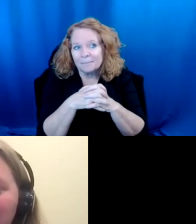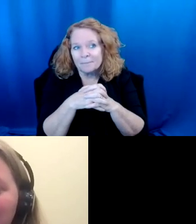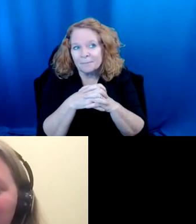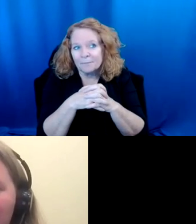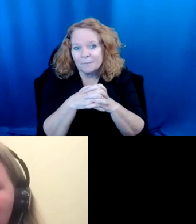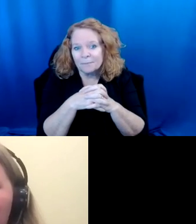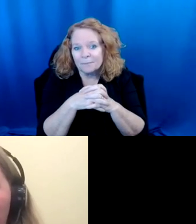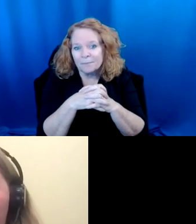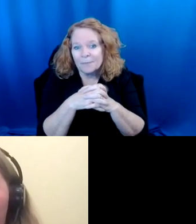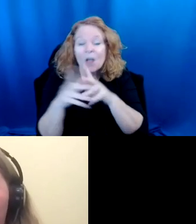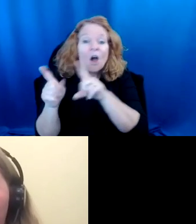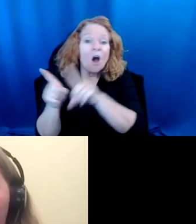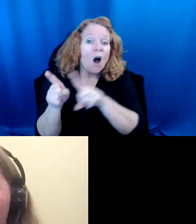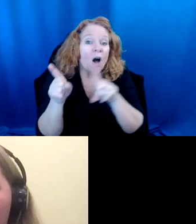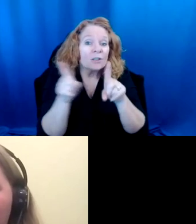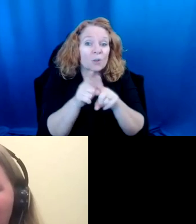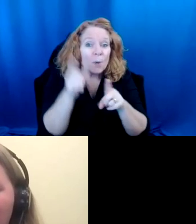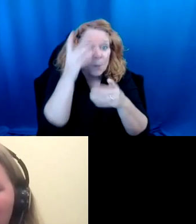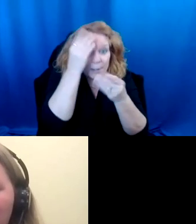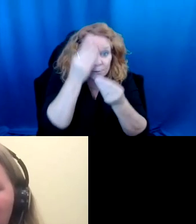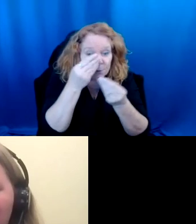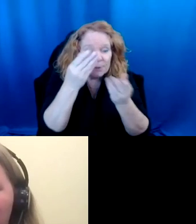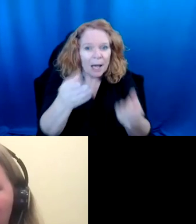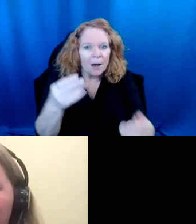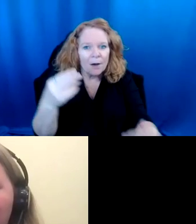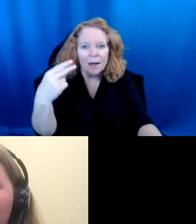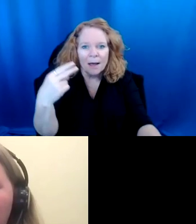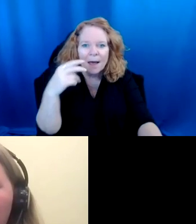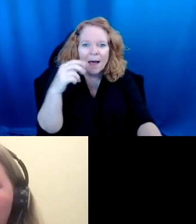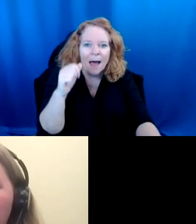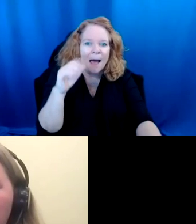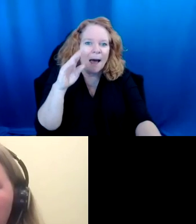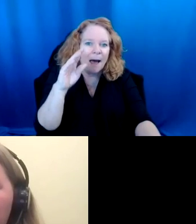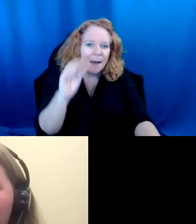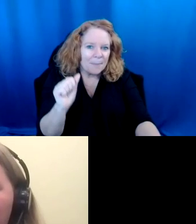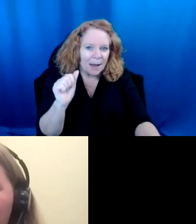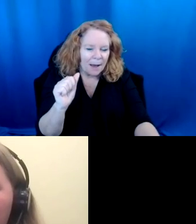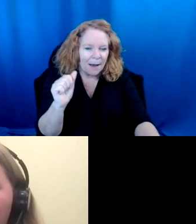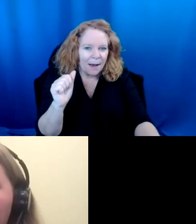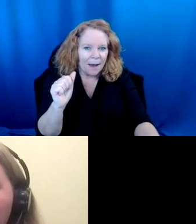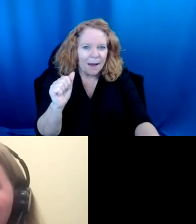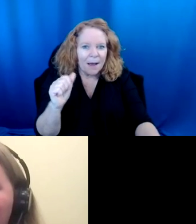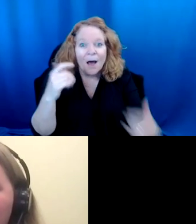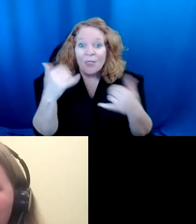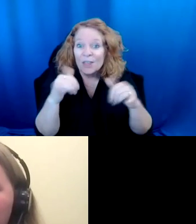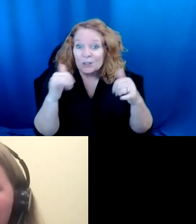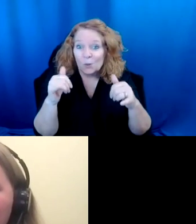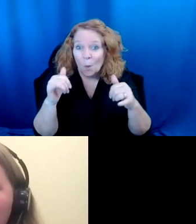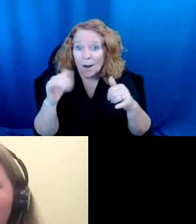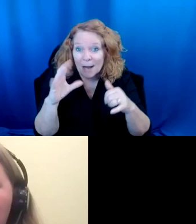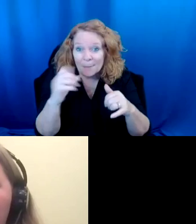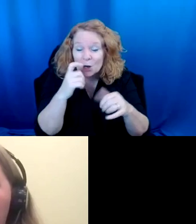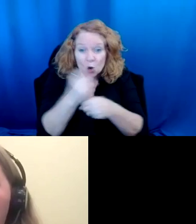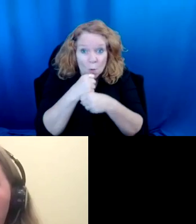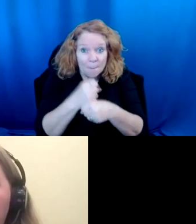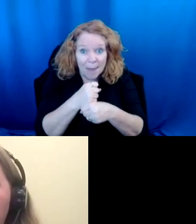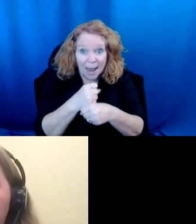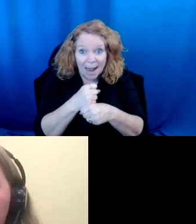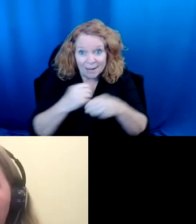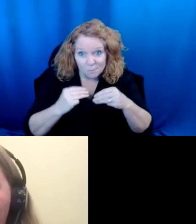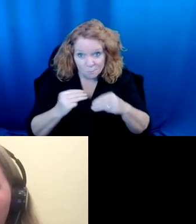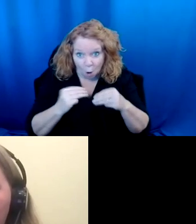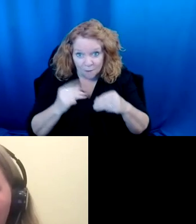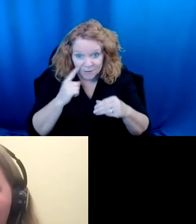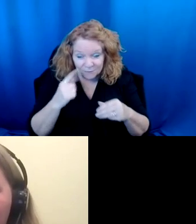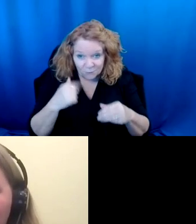Additionally, we did want to share that the HABA Toy Company, which made the Marvin doll for us, will